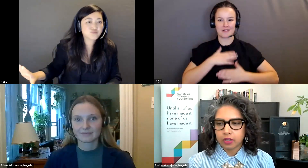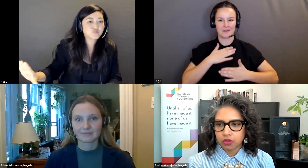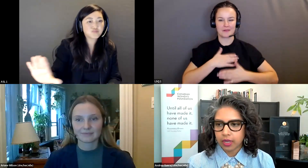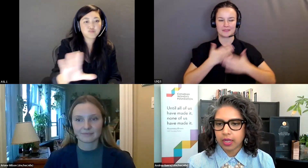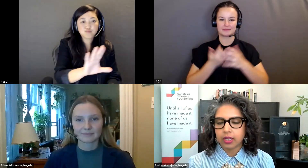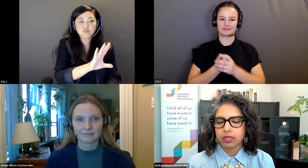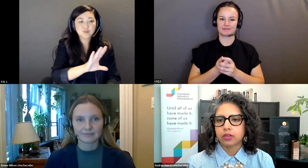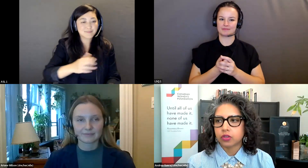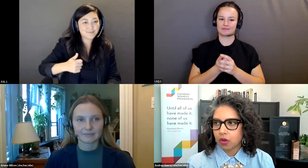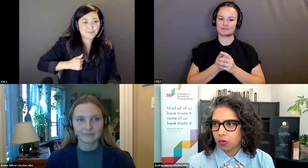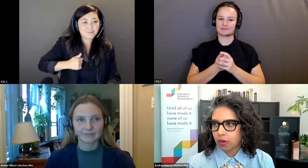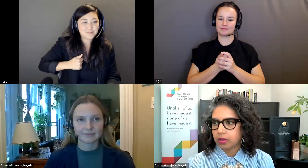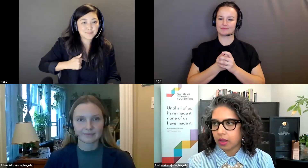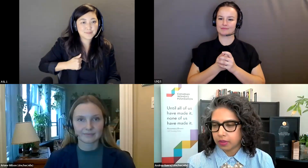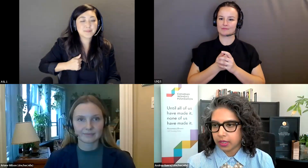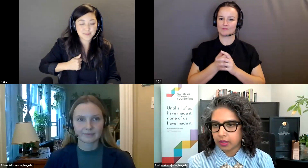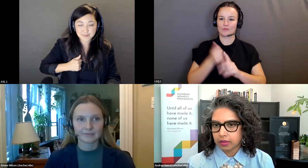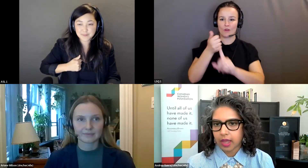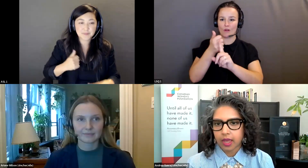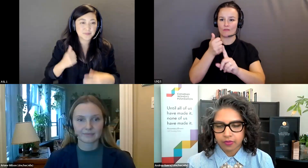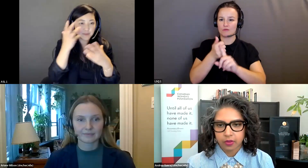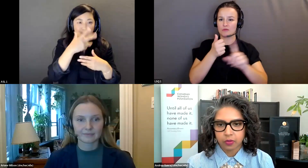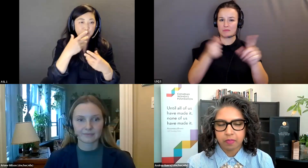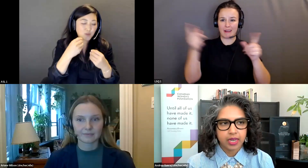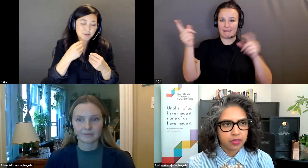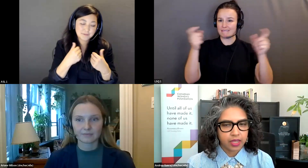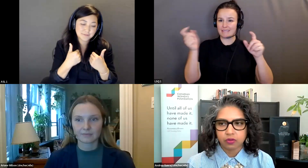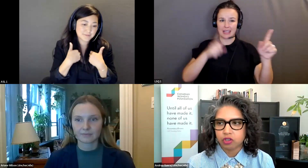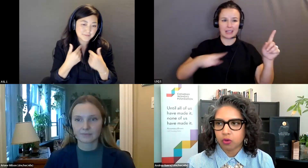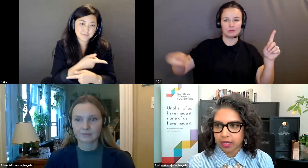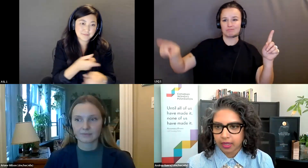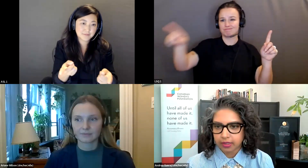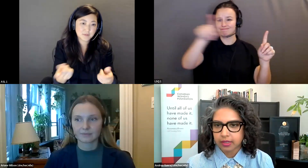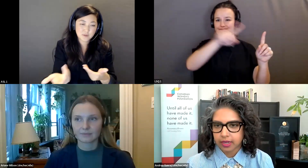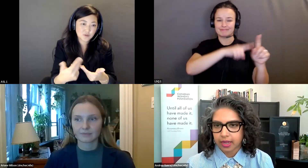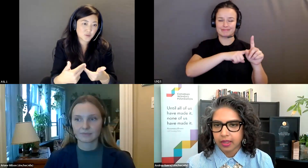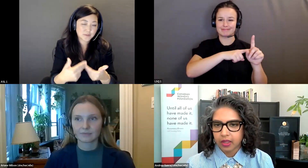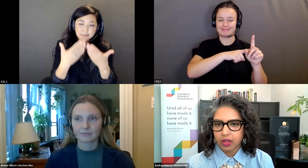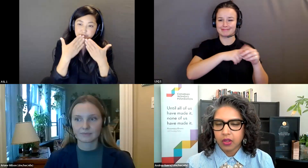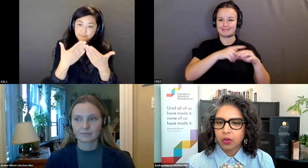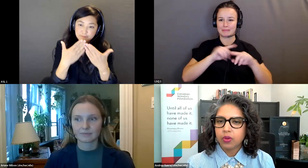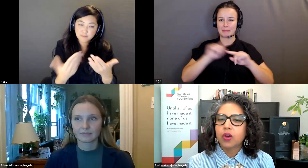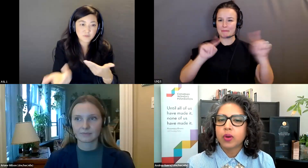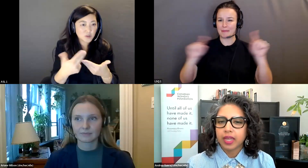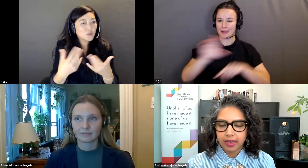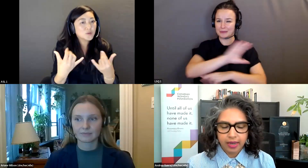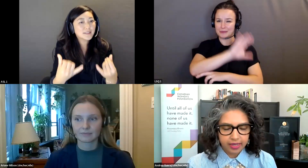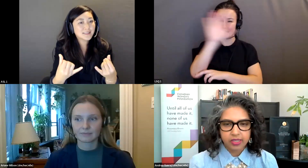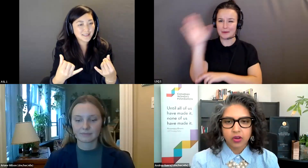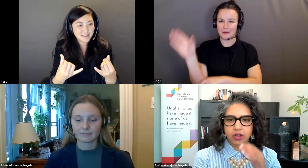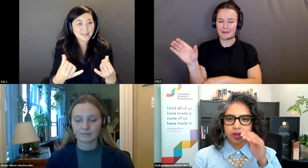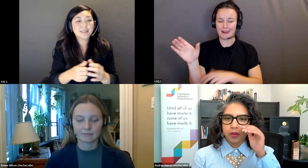the country, it is so lovely to have you. Many thanks for joining us today. We'll go